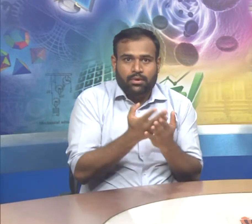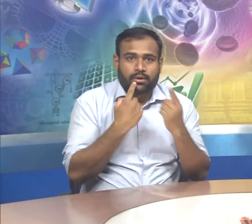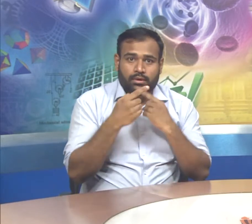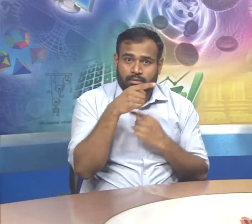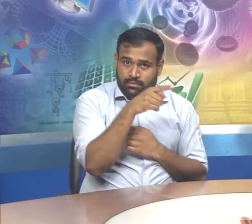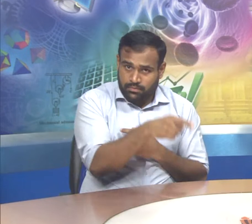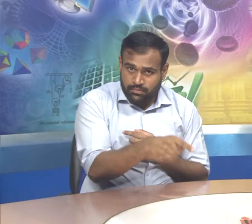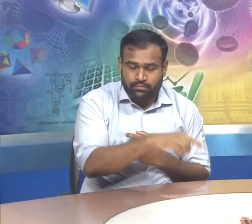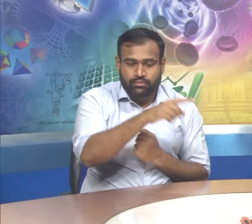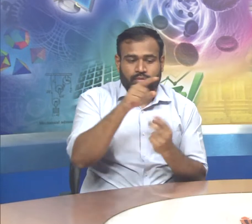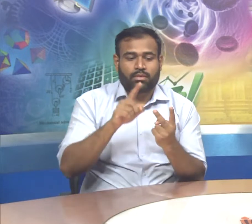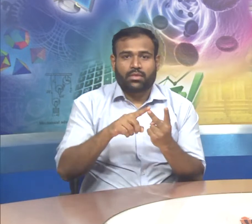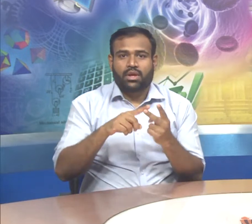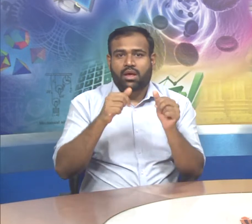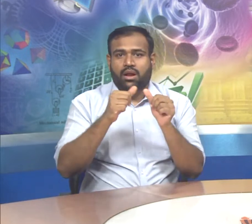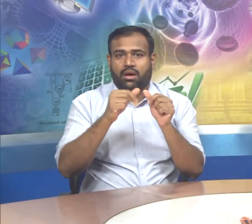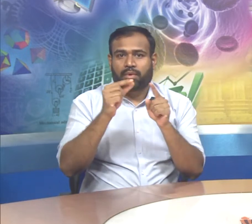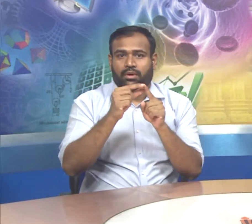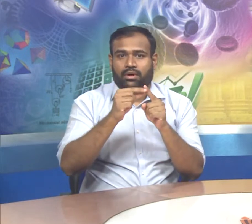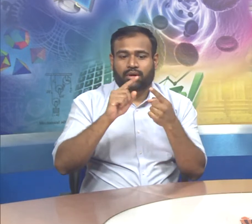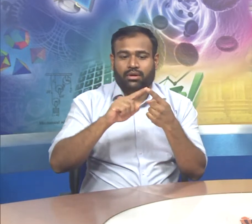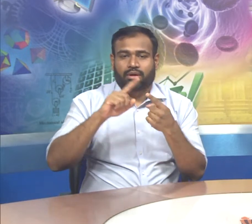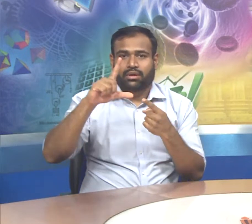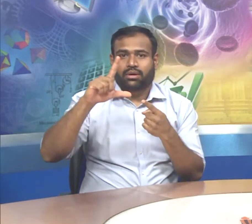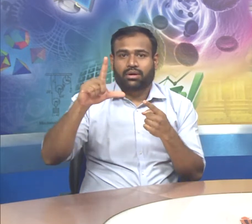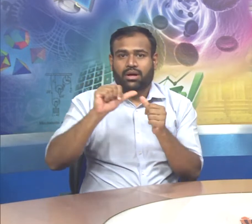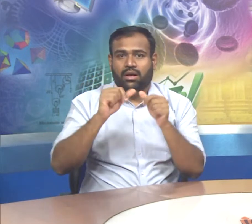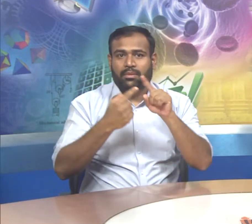appellate and advisory.